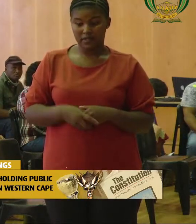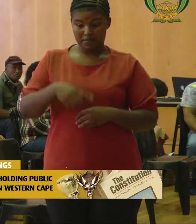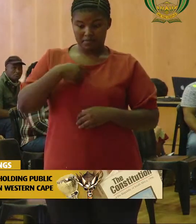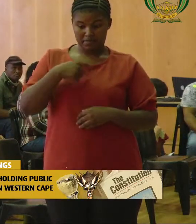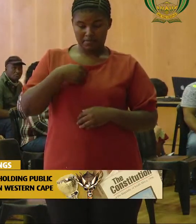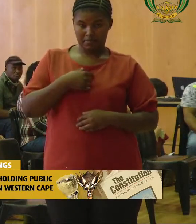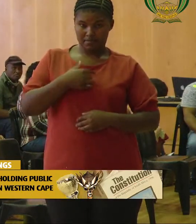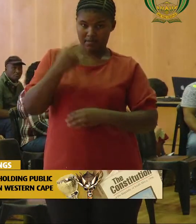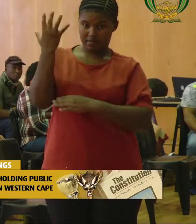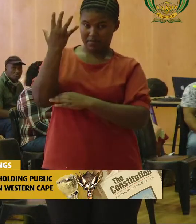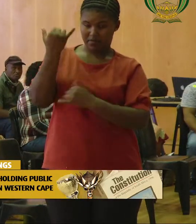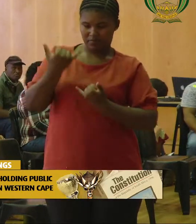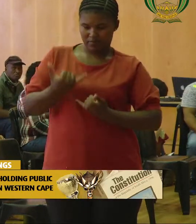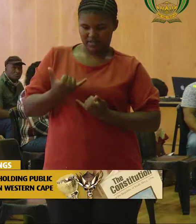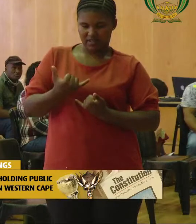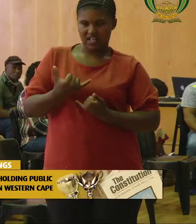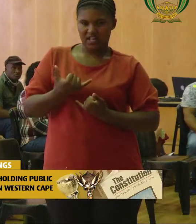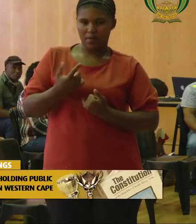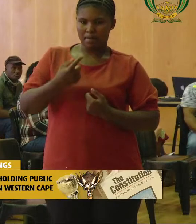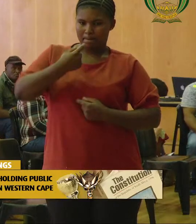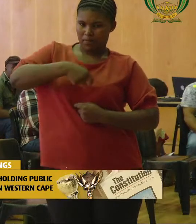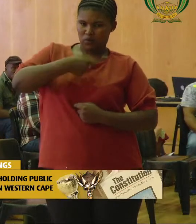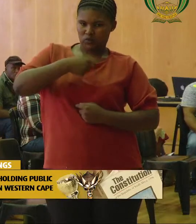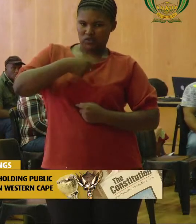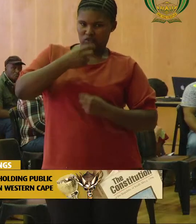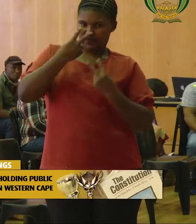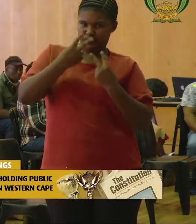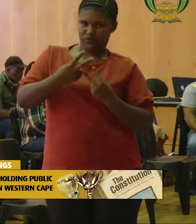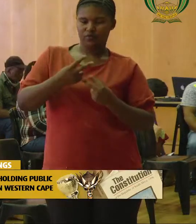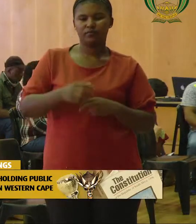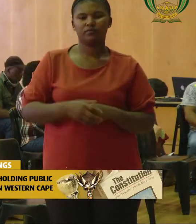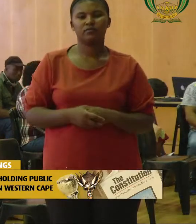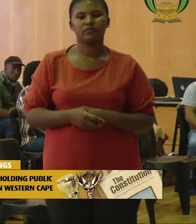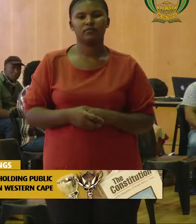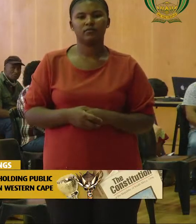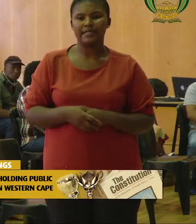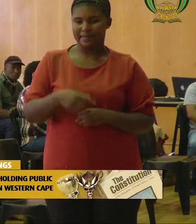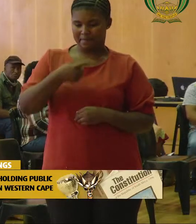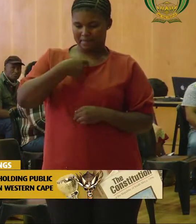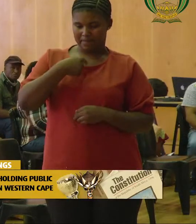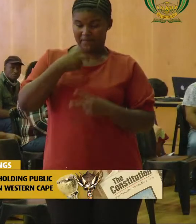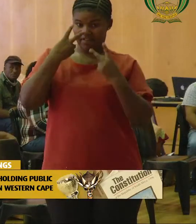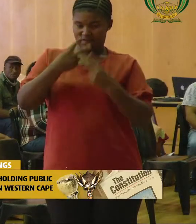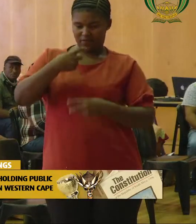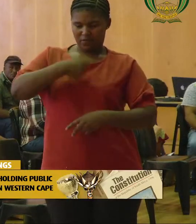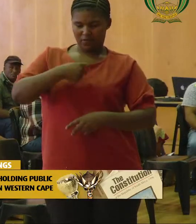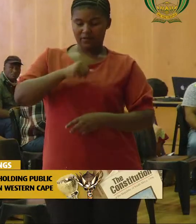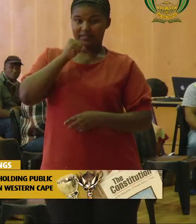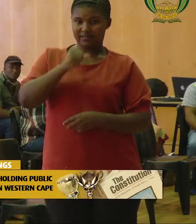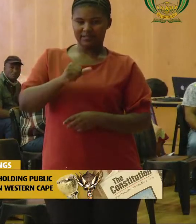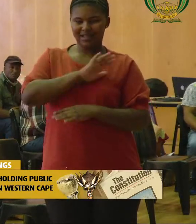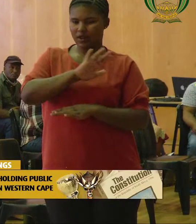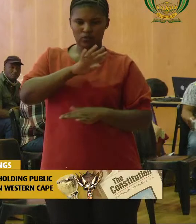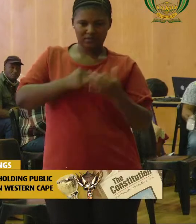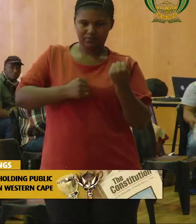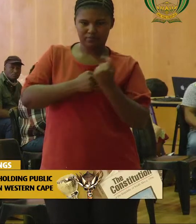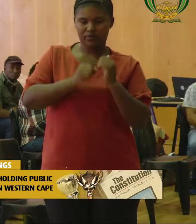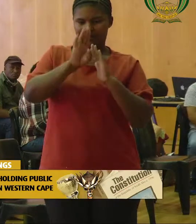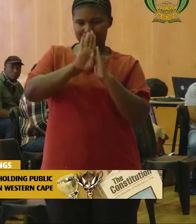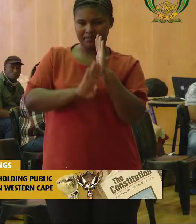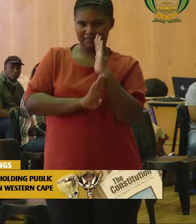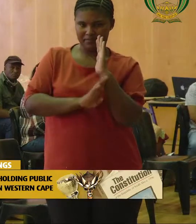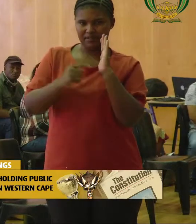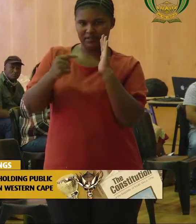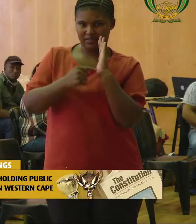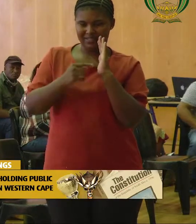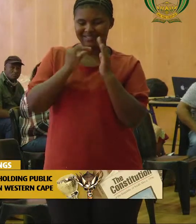view. And my view is that I don't support the bill